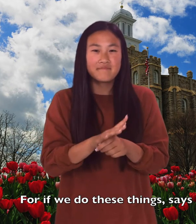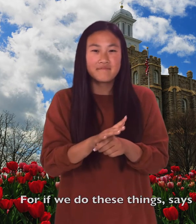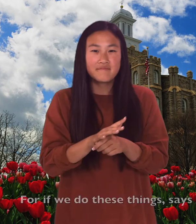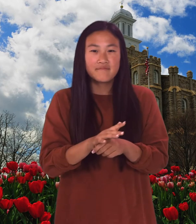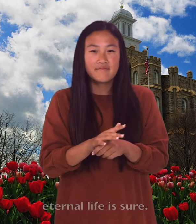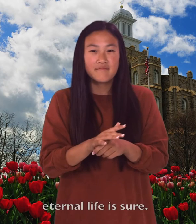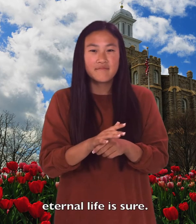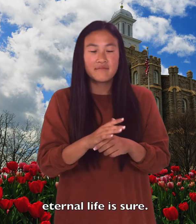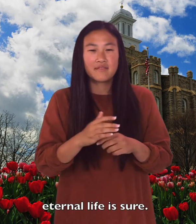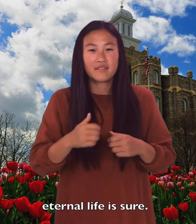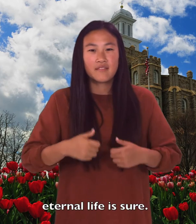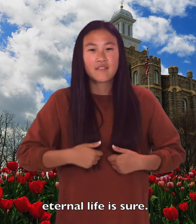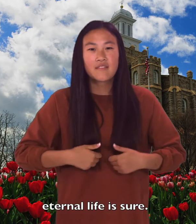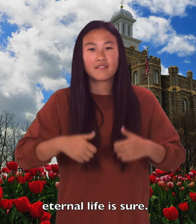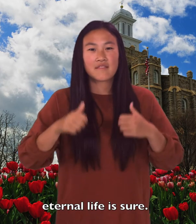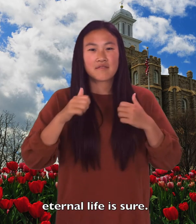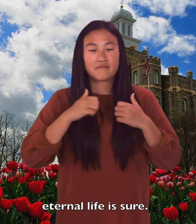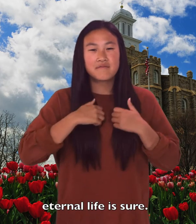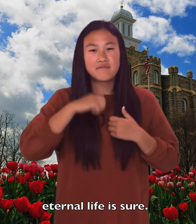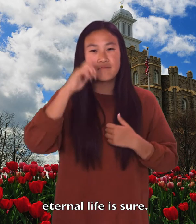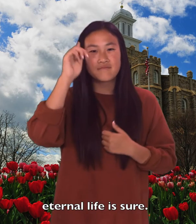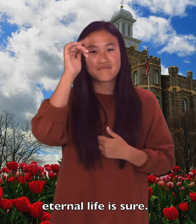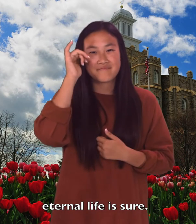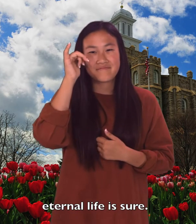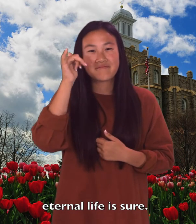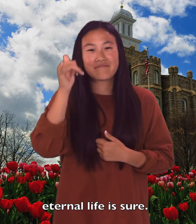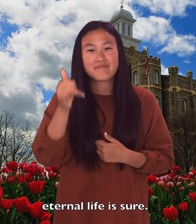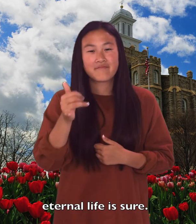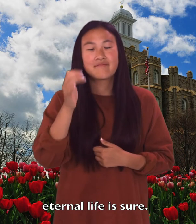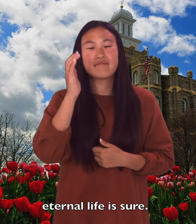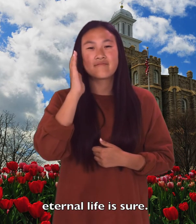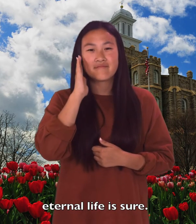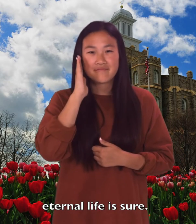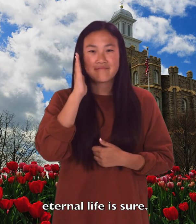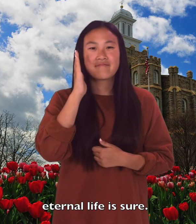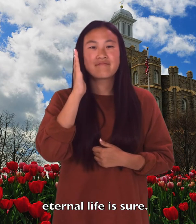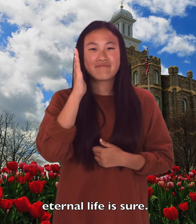Eternal life is sure